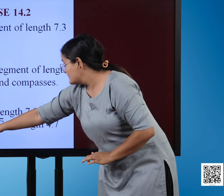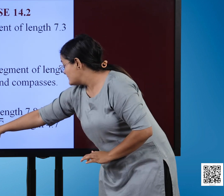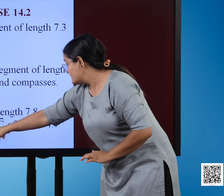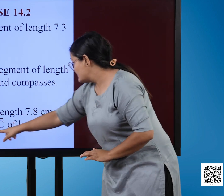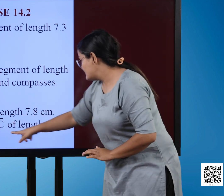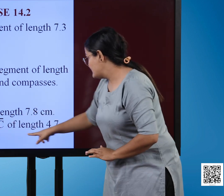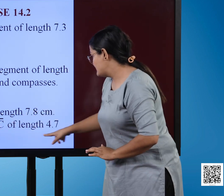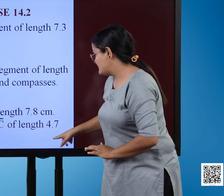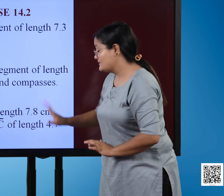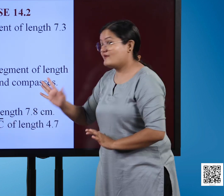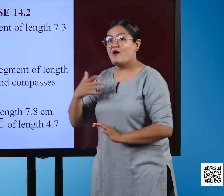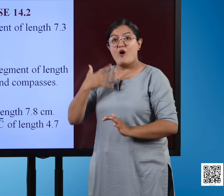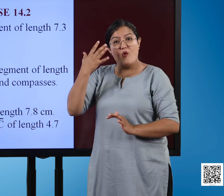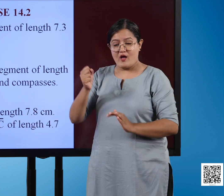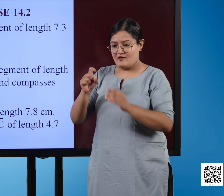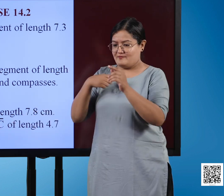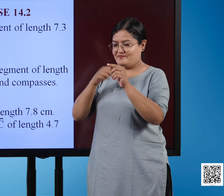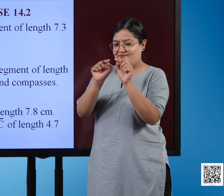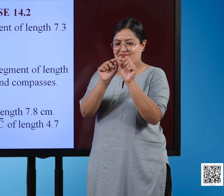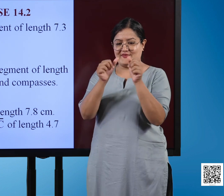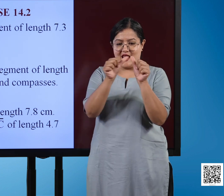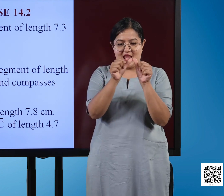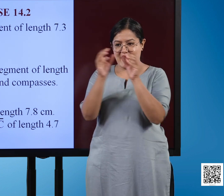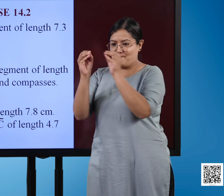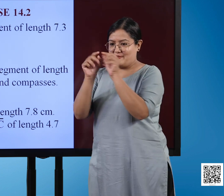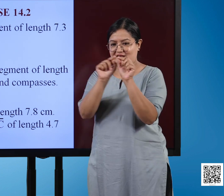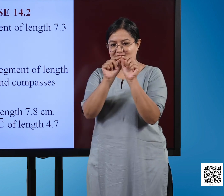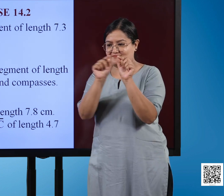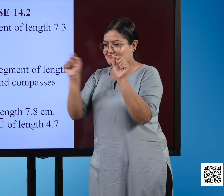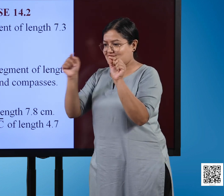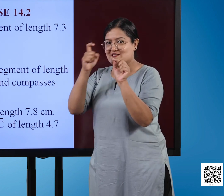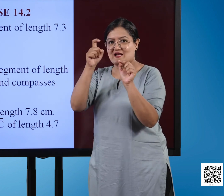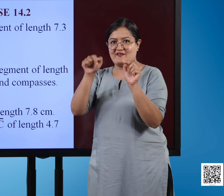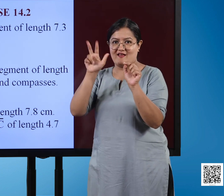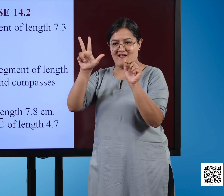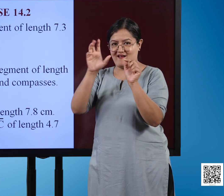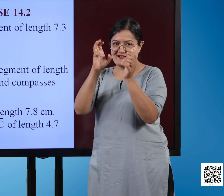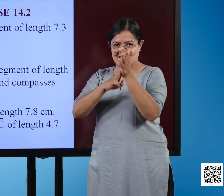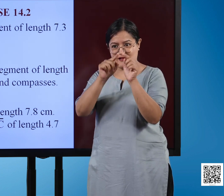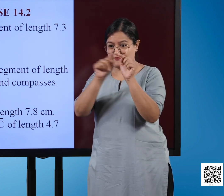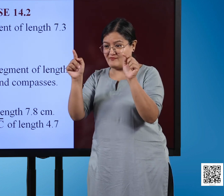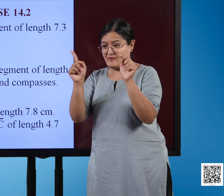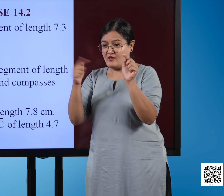From this, cut off segment AC of length 4.7 centimeters. Measure segment BC.